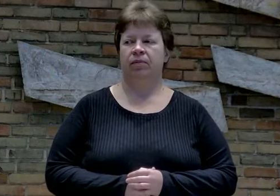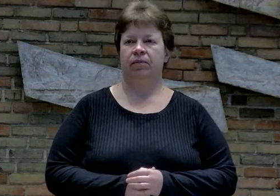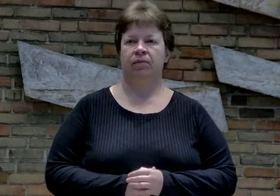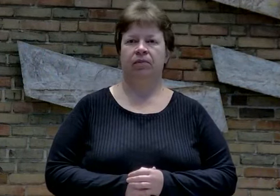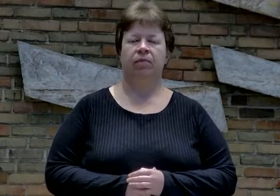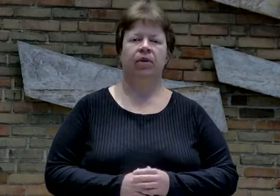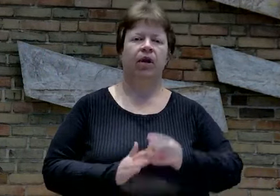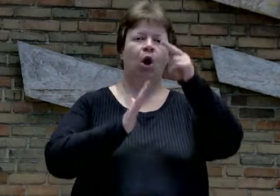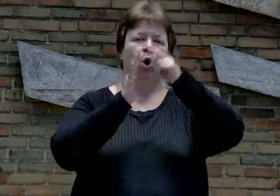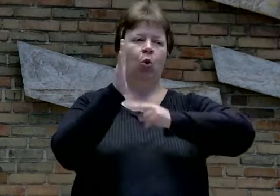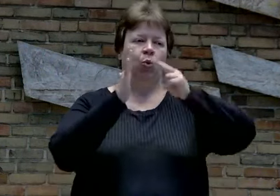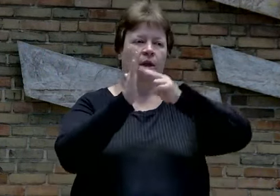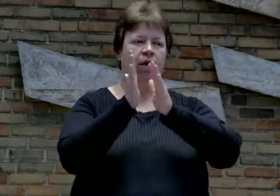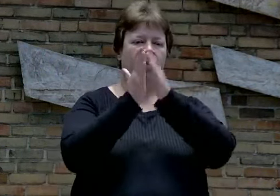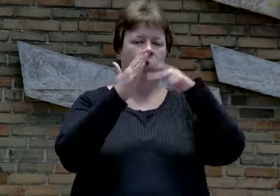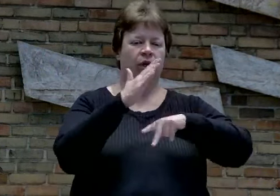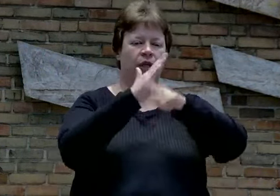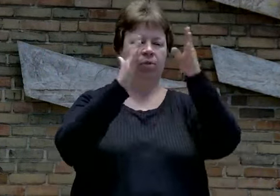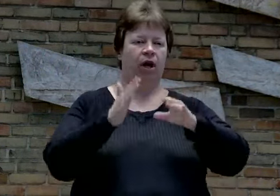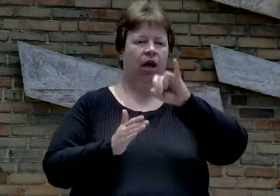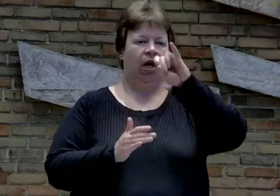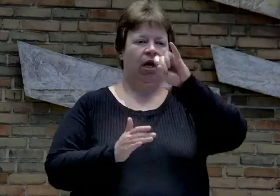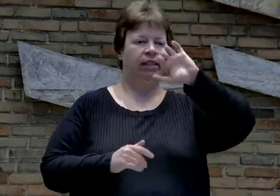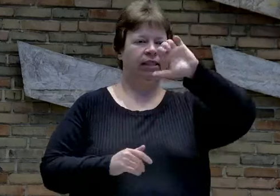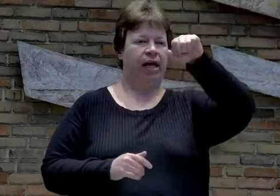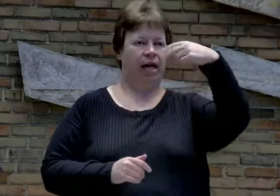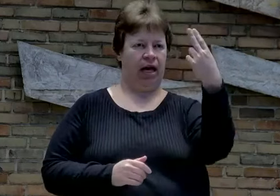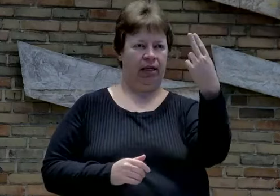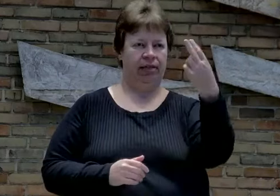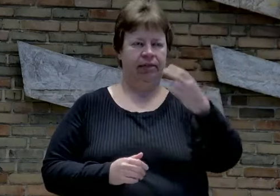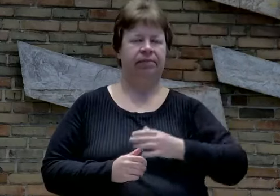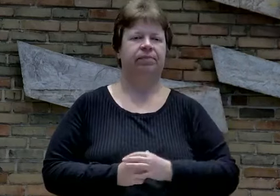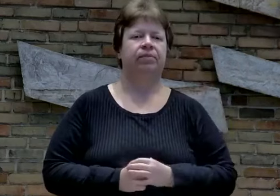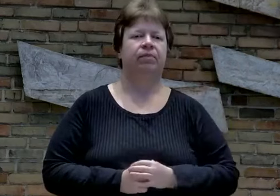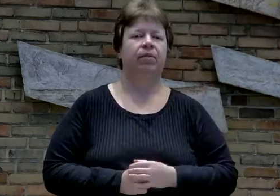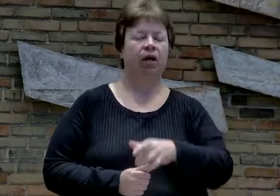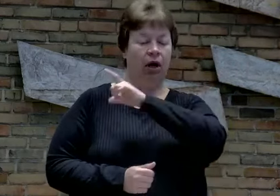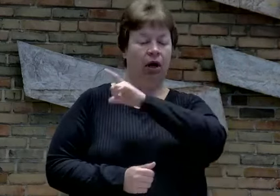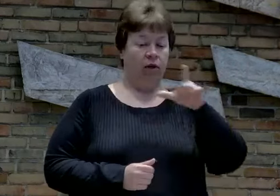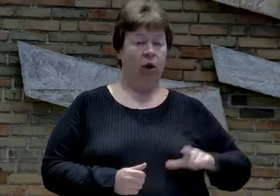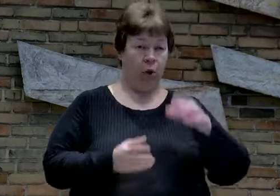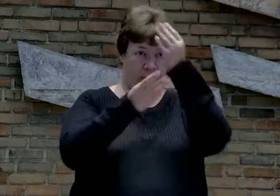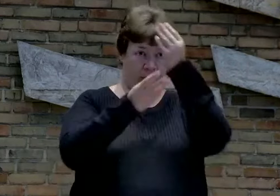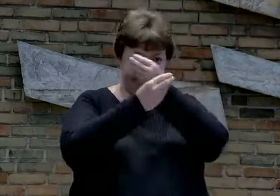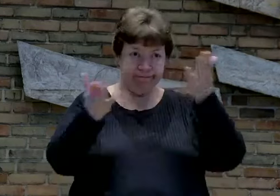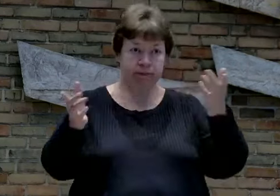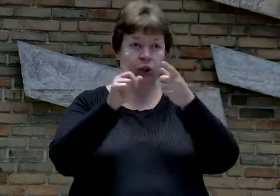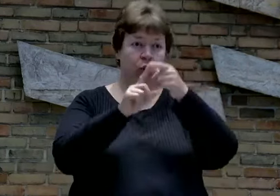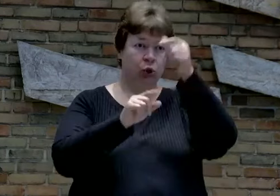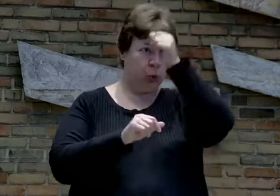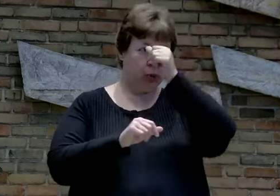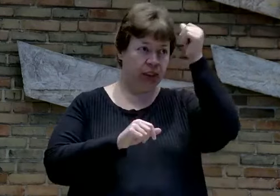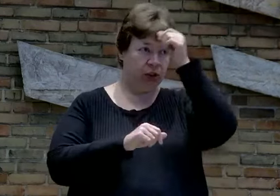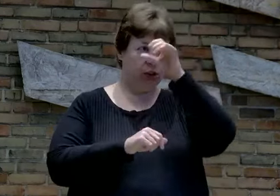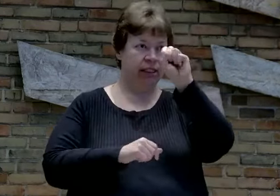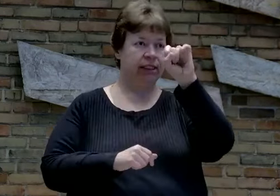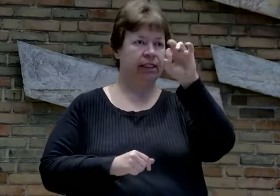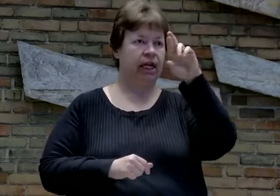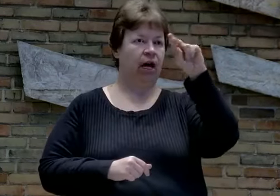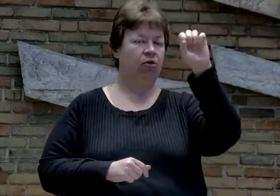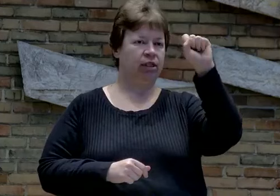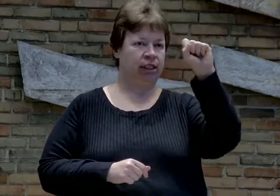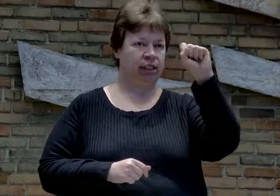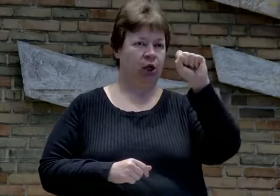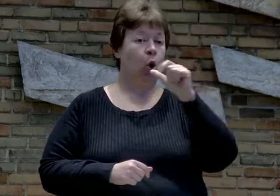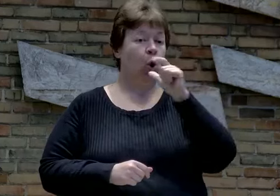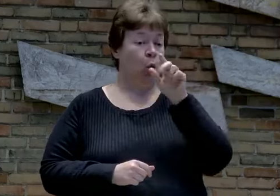A reading from the book of the prophet Isaiah. Thus says the Lord to his anointed Cyrus,